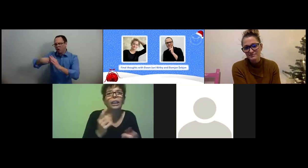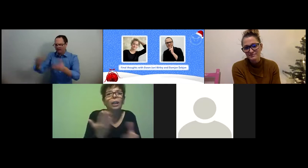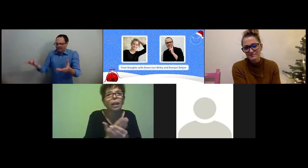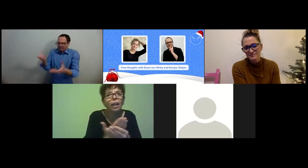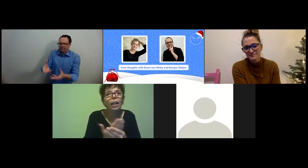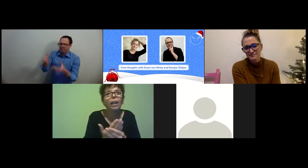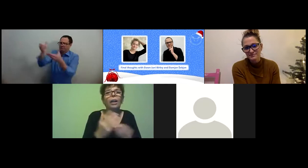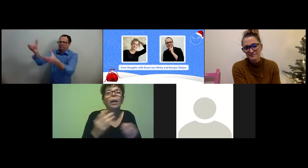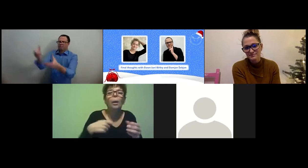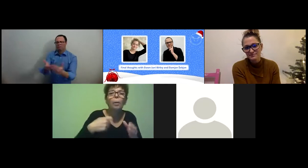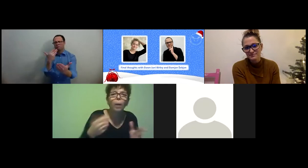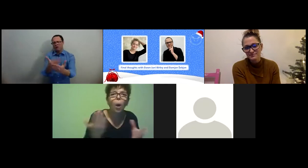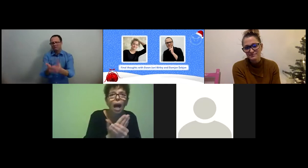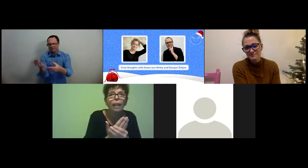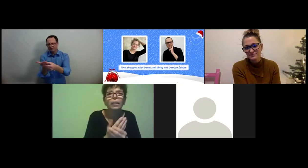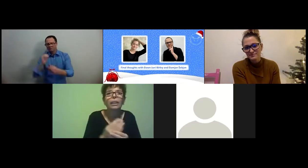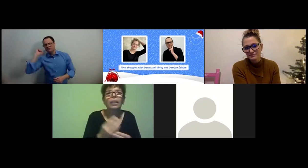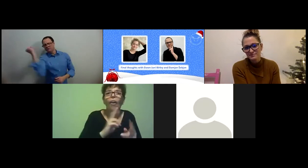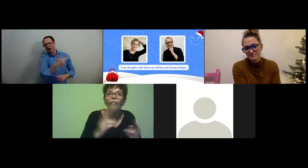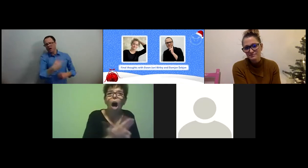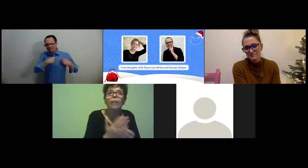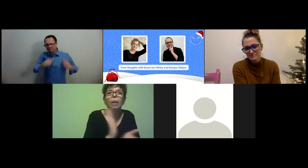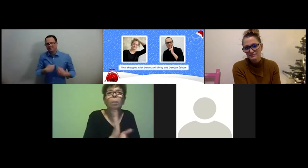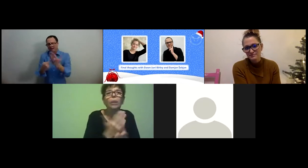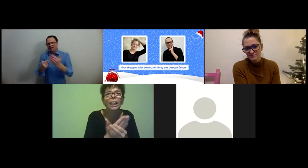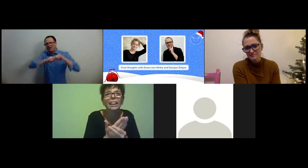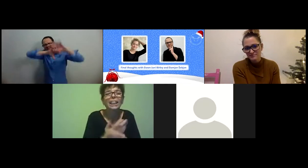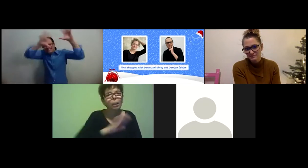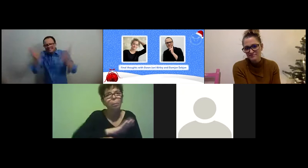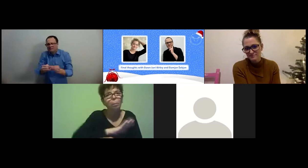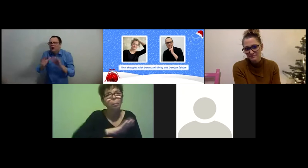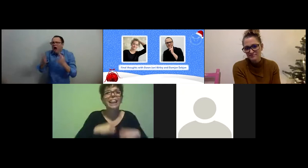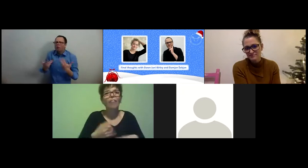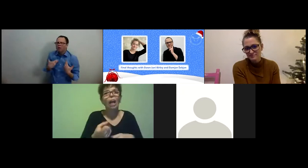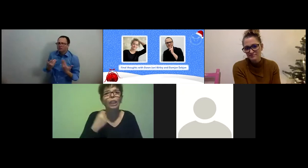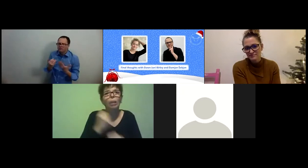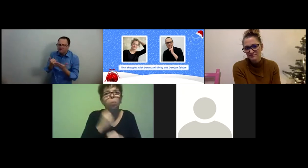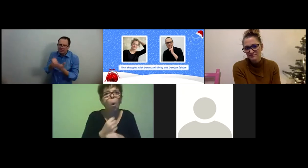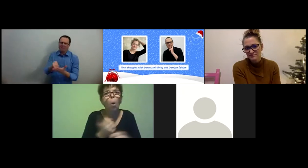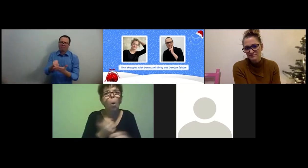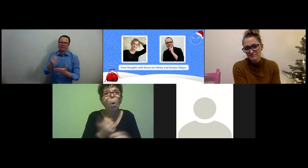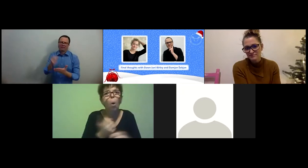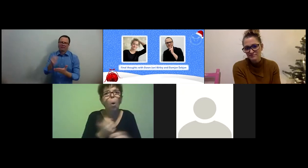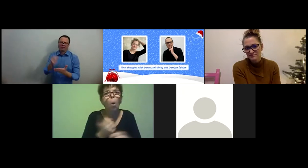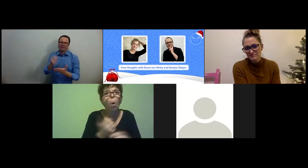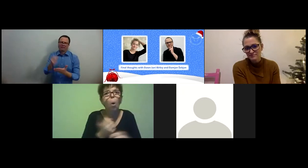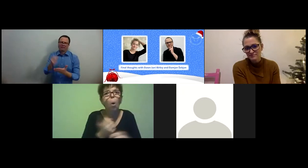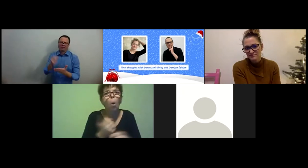see software that enables multi-sign language